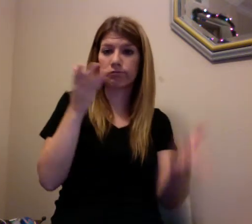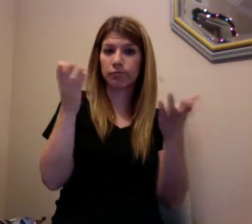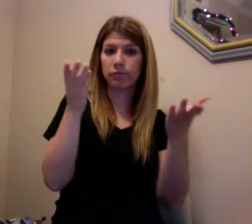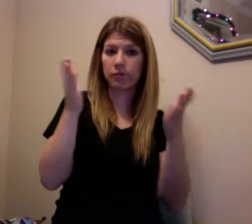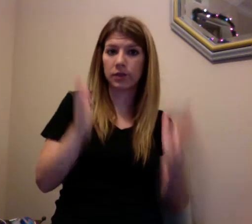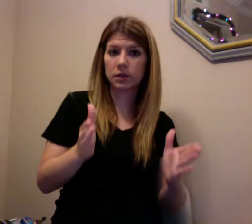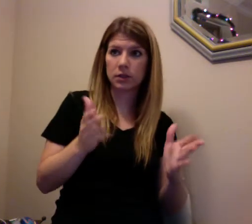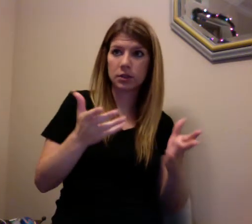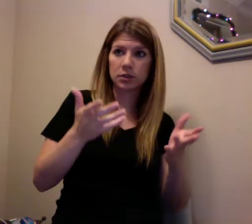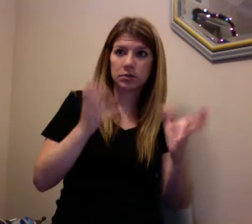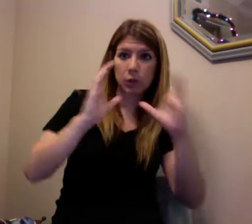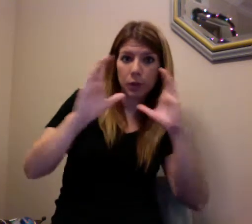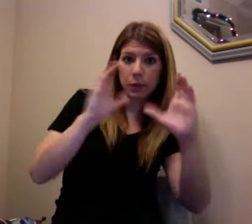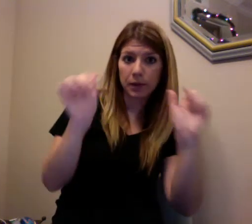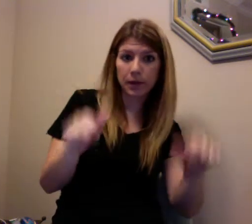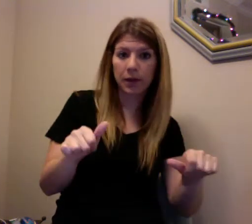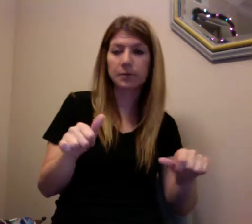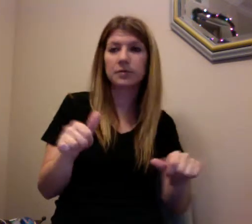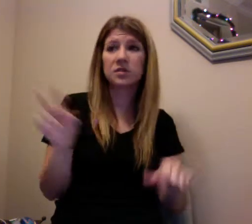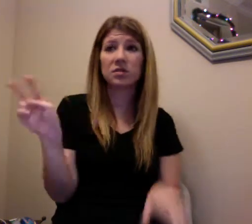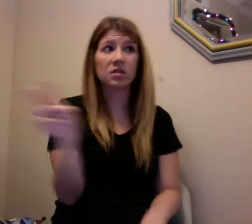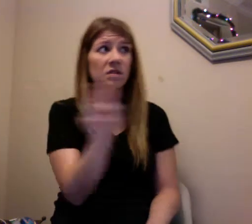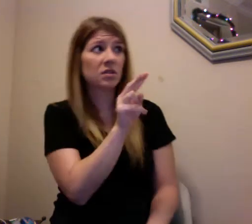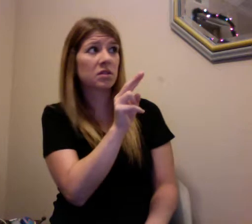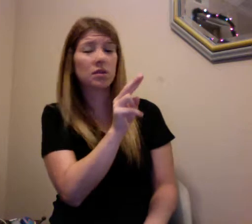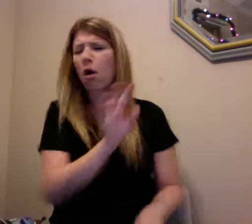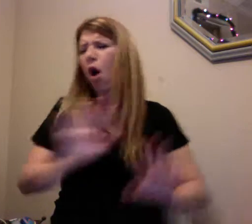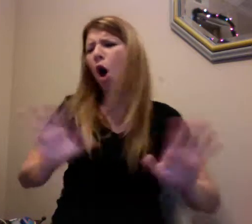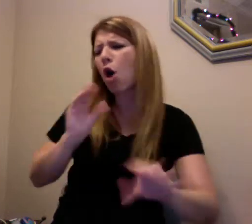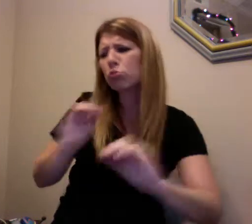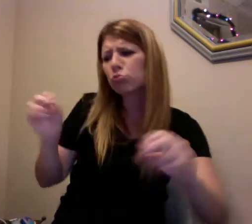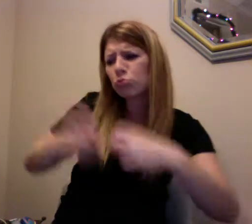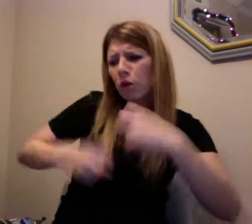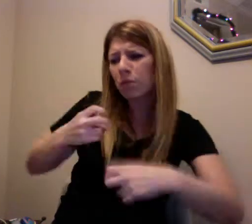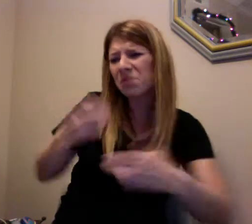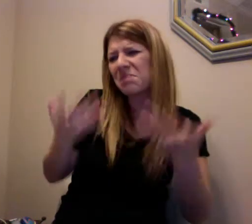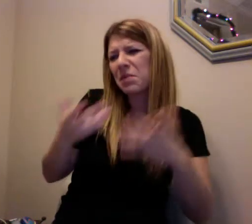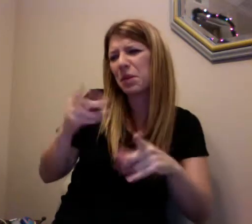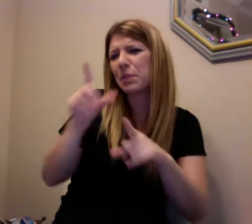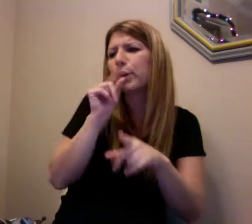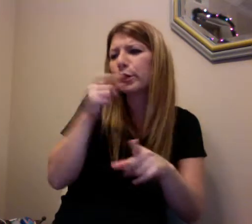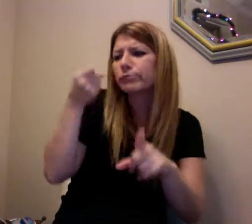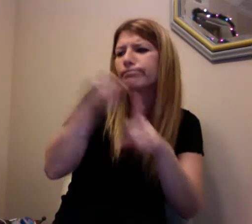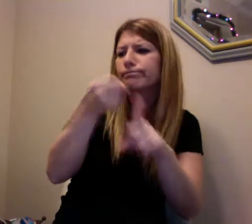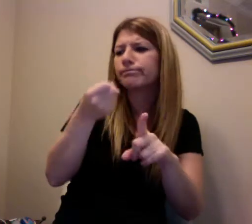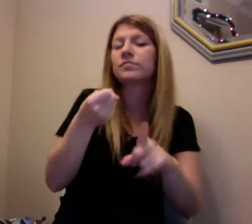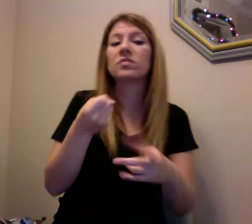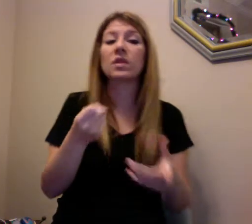said no problem we probably hit some birds. The pilot had already turned the plane around and we weren't that far. could see Manhattan.